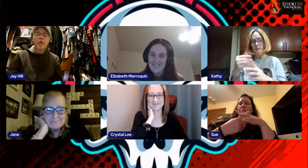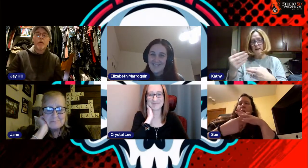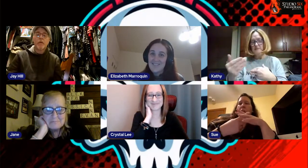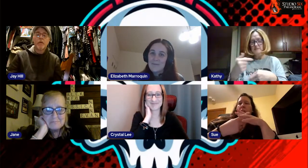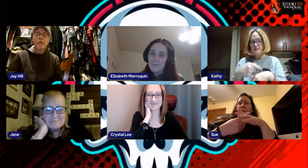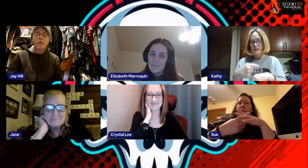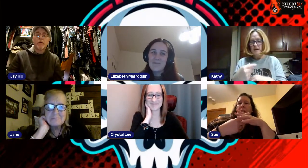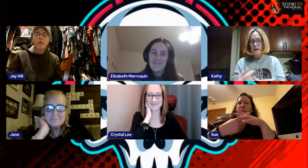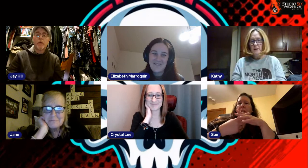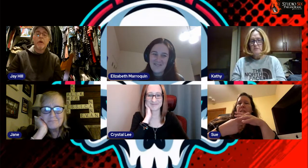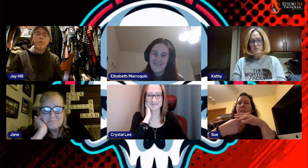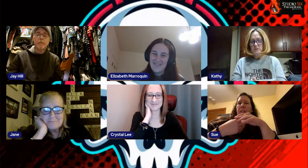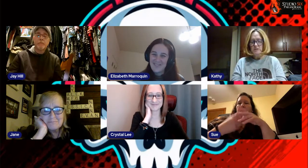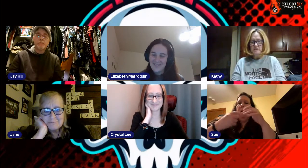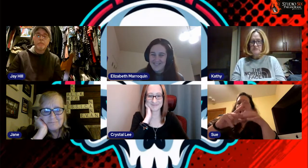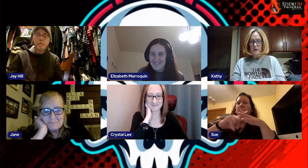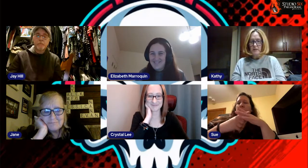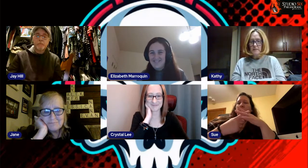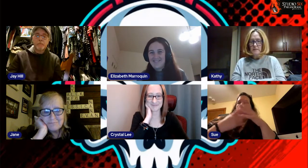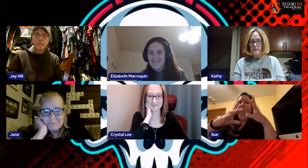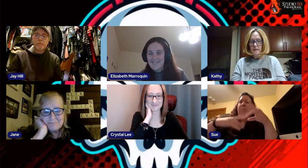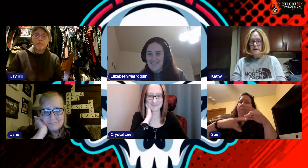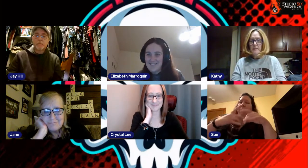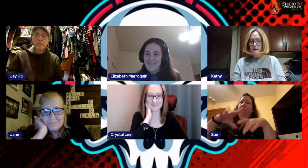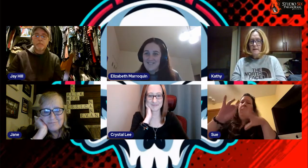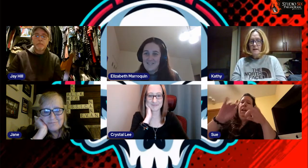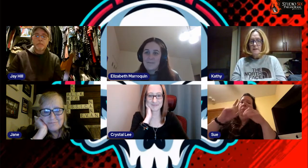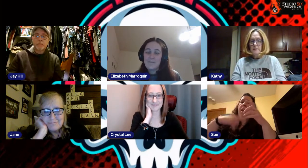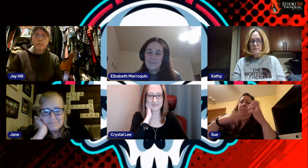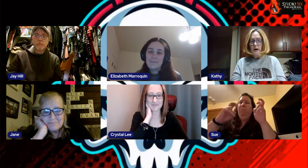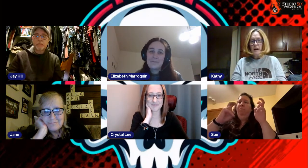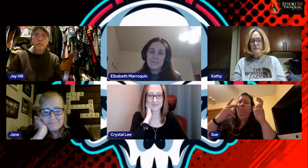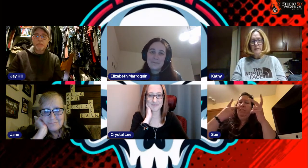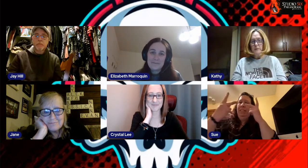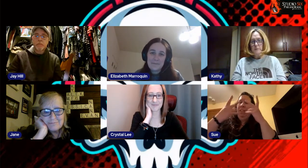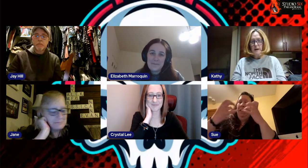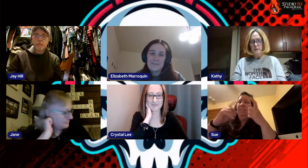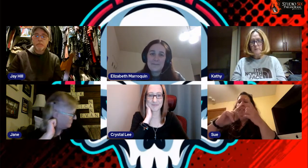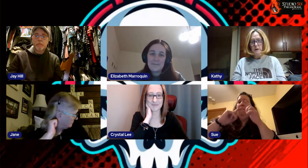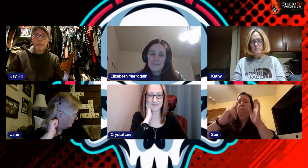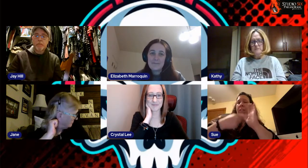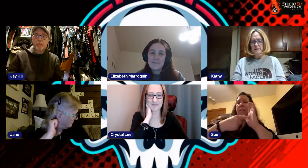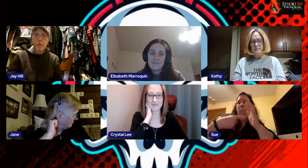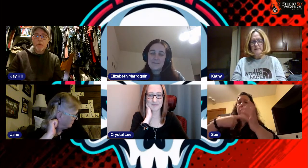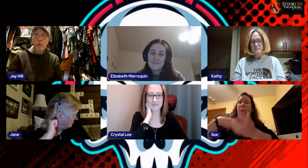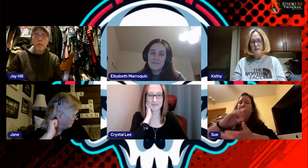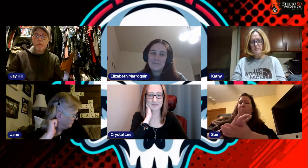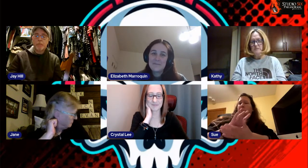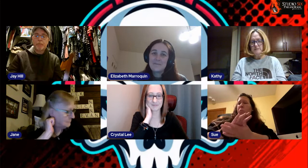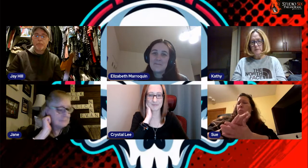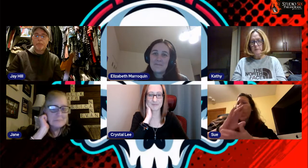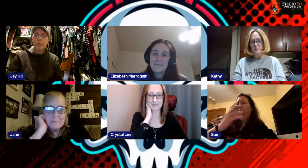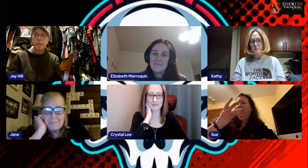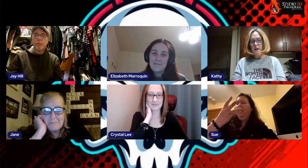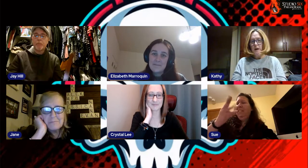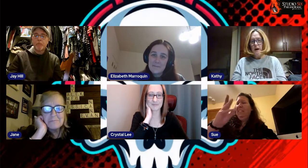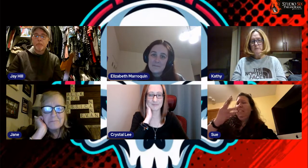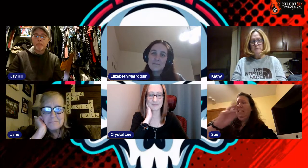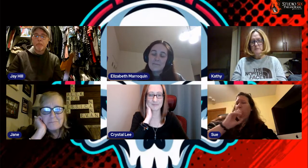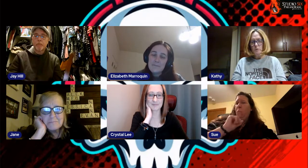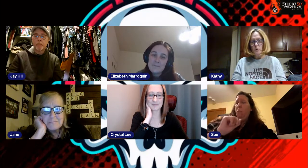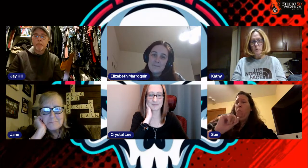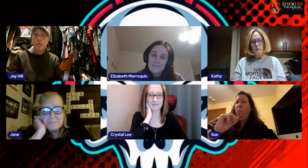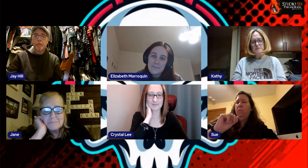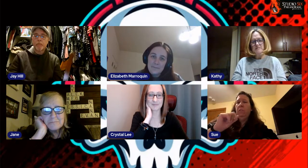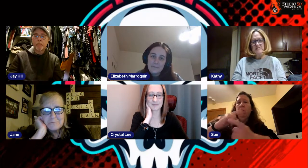Sue's going to go next. Okay. So she's going to start. So I found empathetic when I was Ethan. For example, I